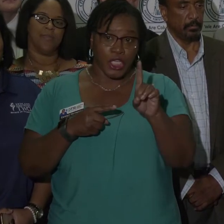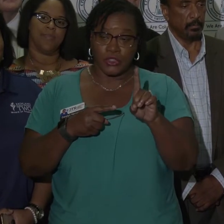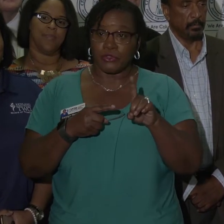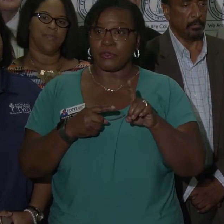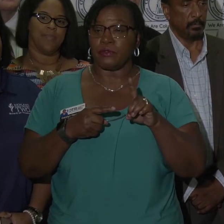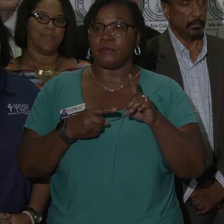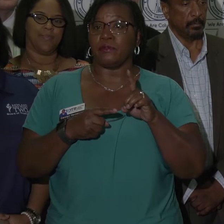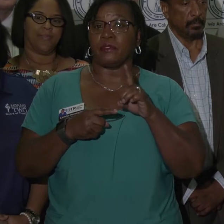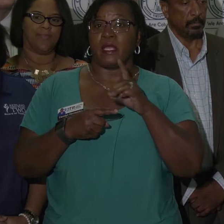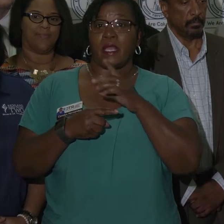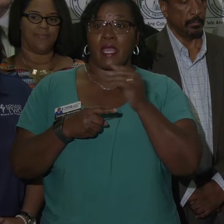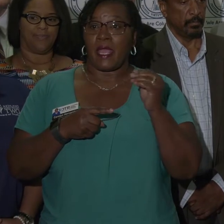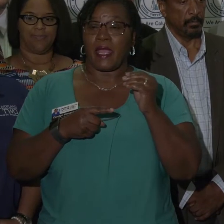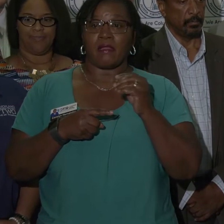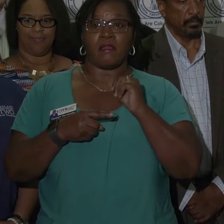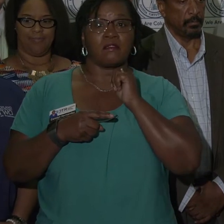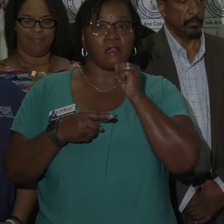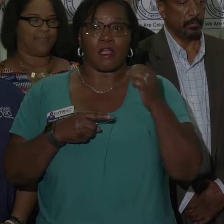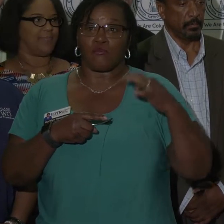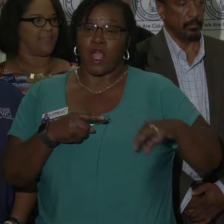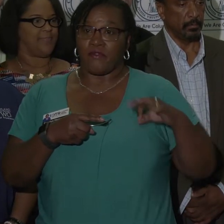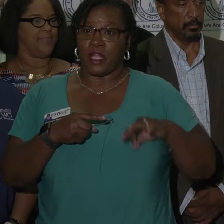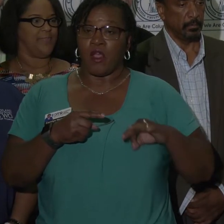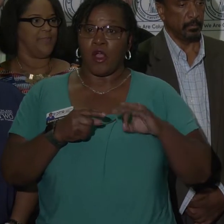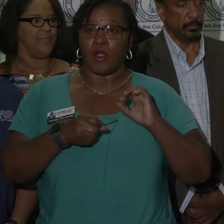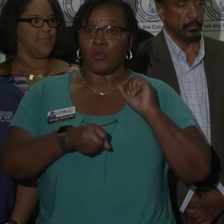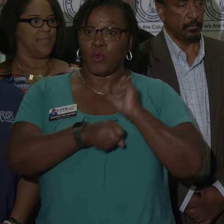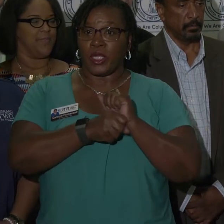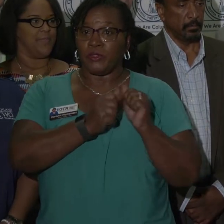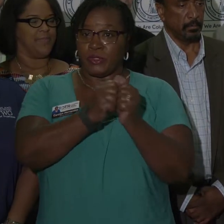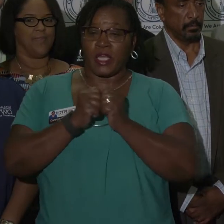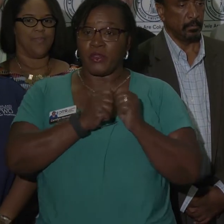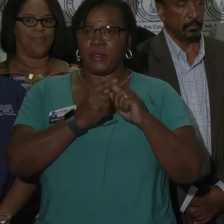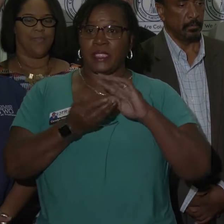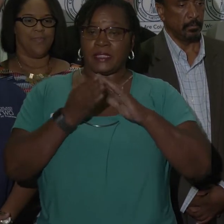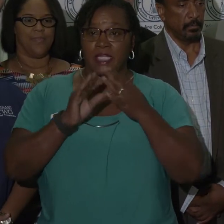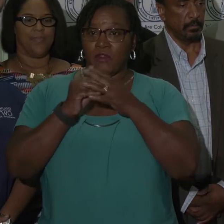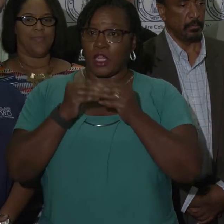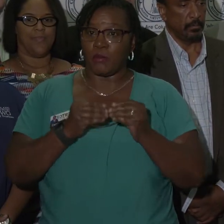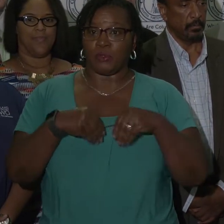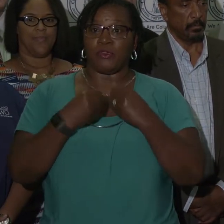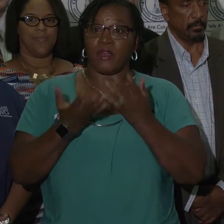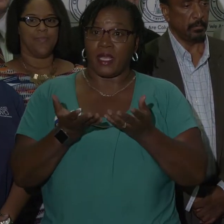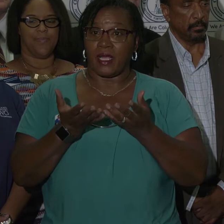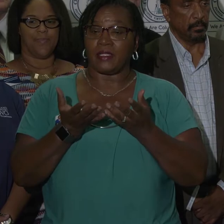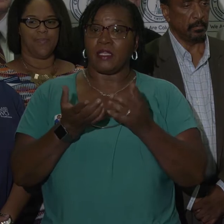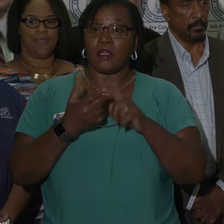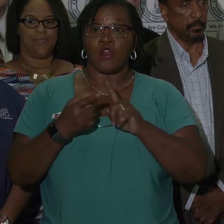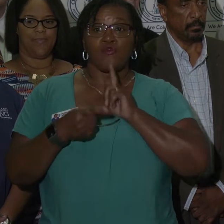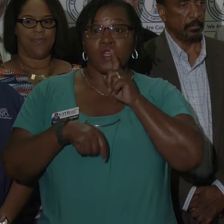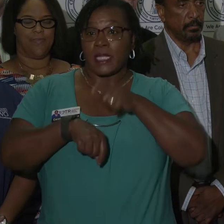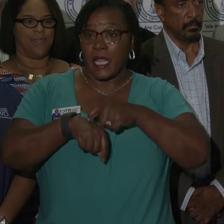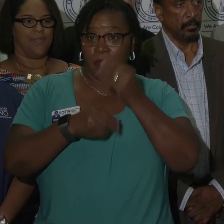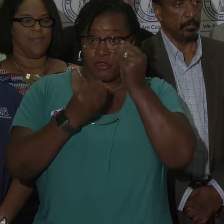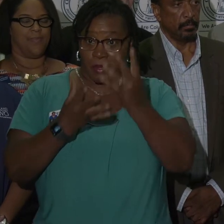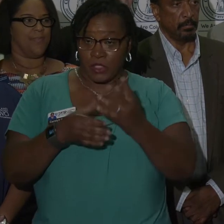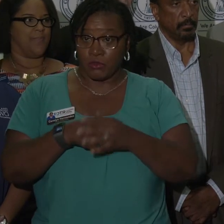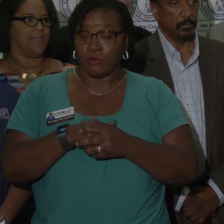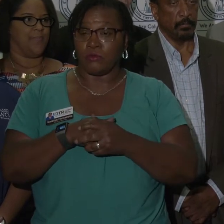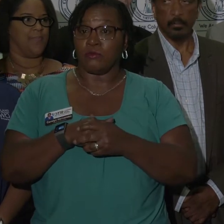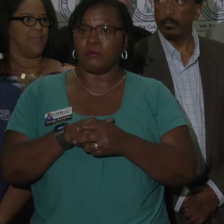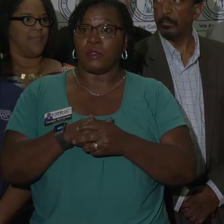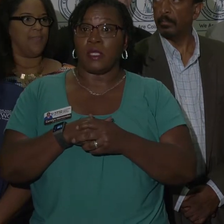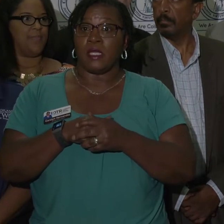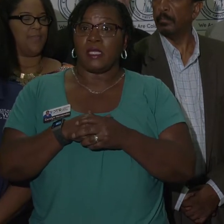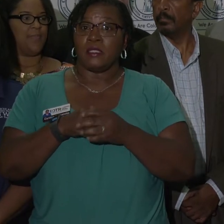and nonprofits are working together with the City of Columbia to provide real-time information on